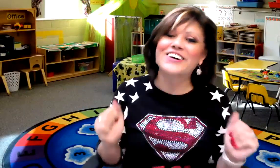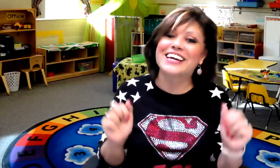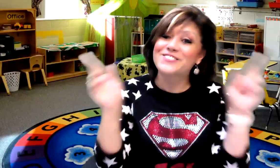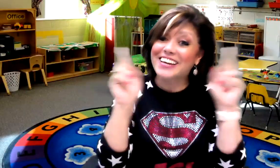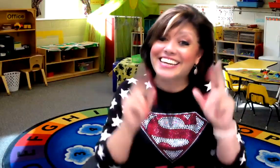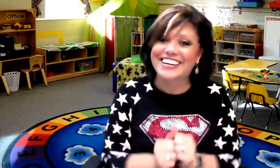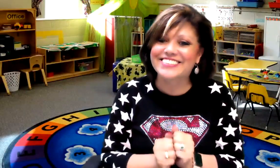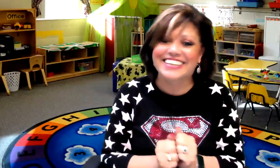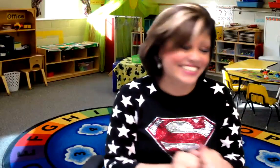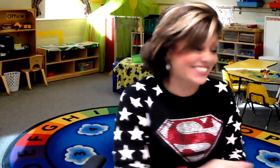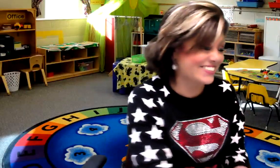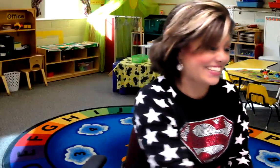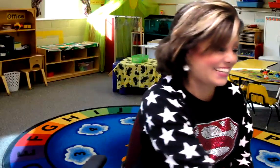right, ready? All right, let's do it.